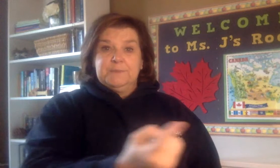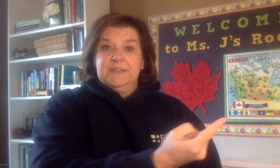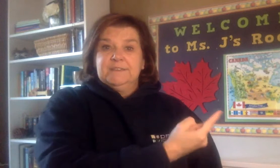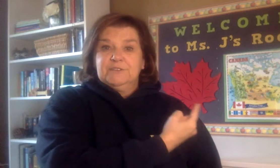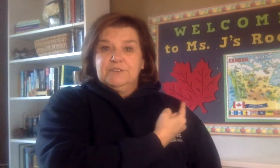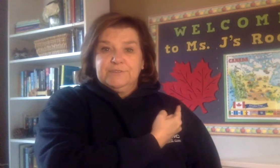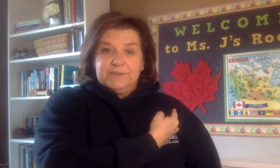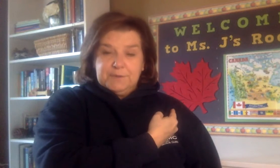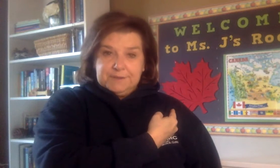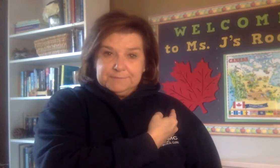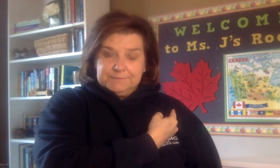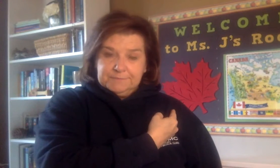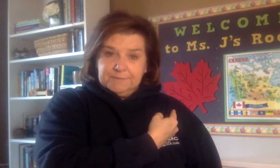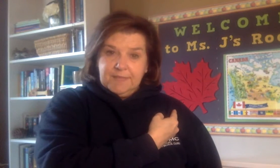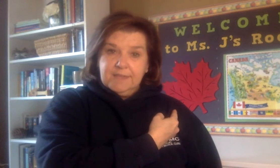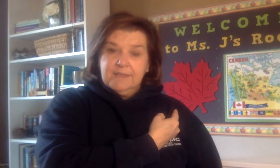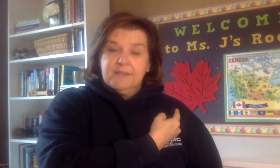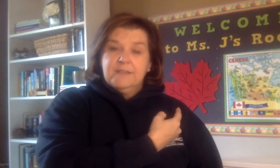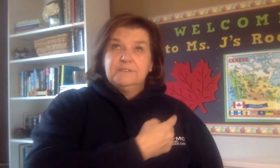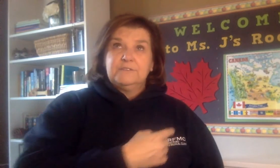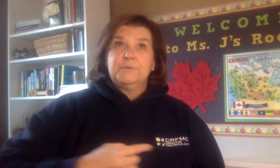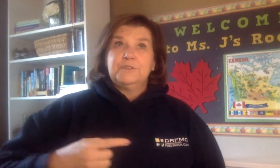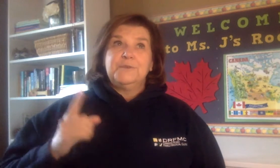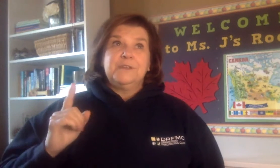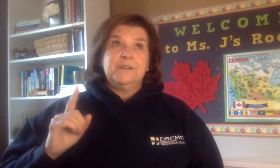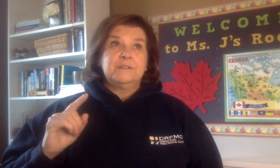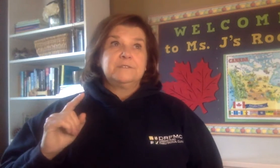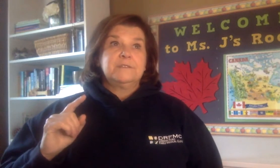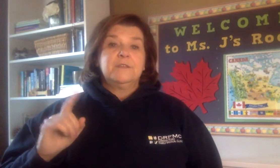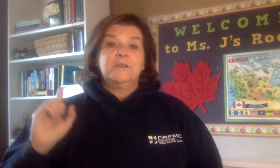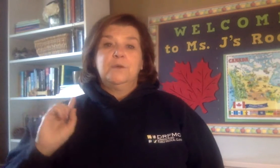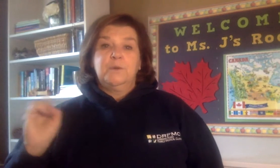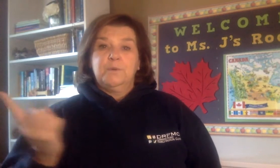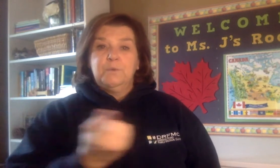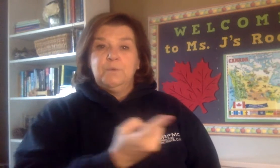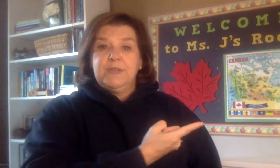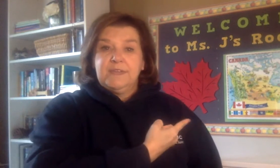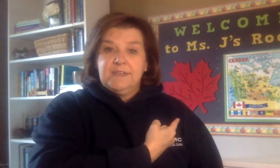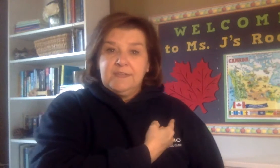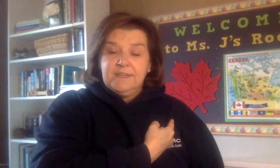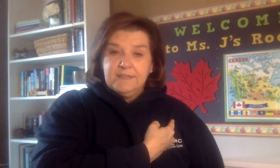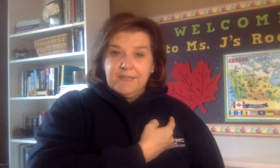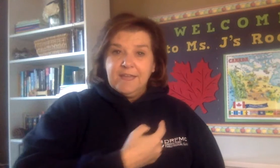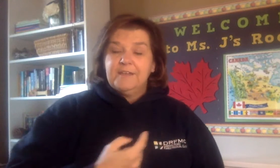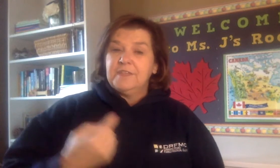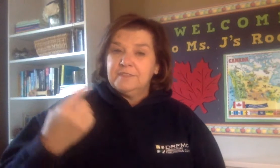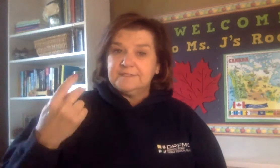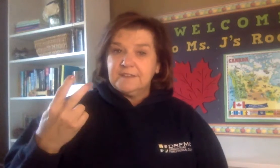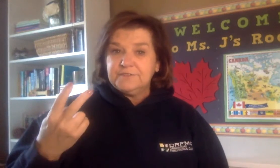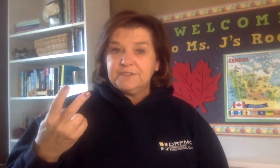big circle for everyone. Okay, so with glowing hearts, we, and then the sign for